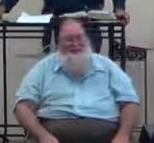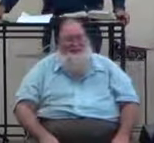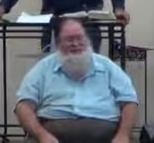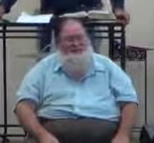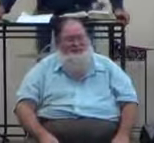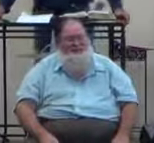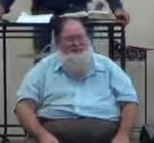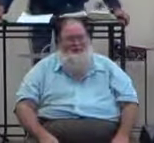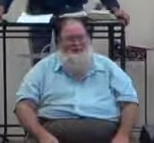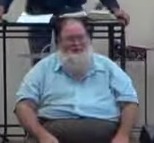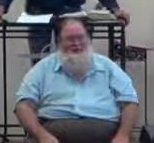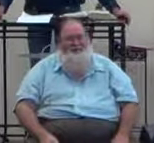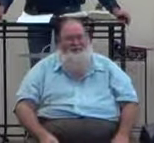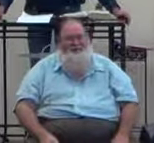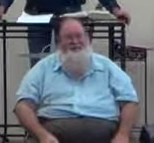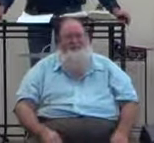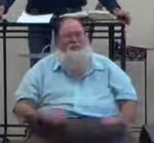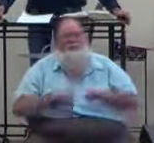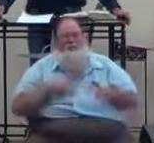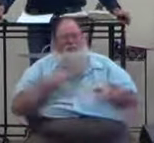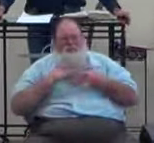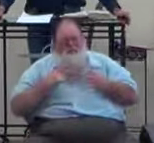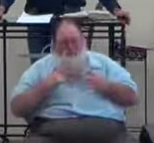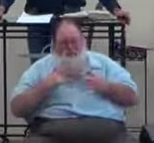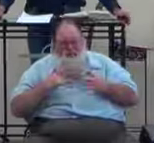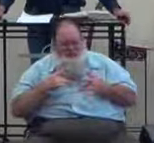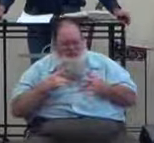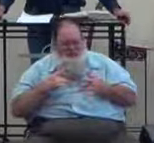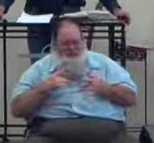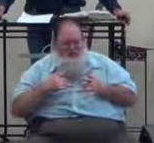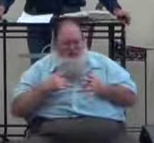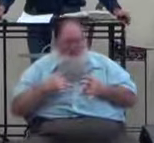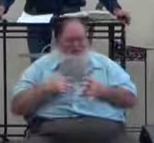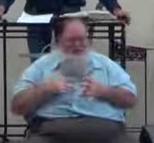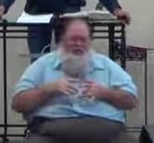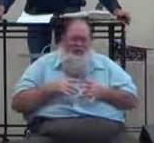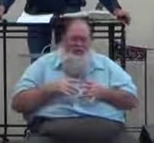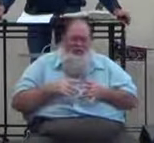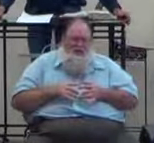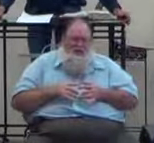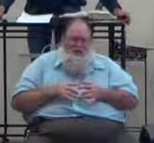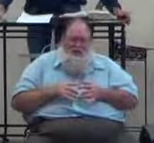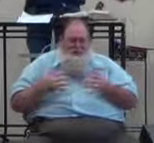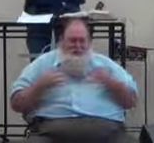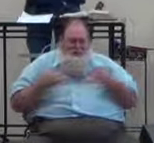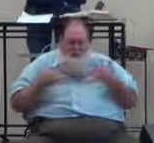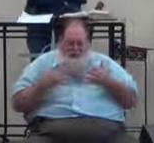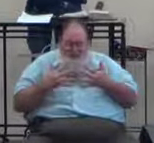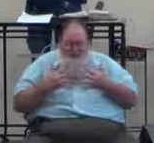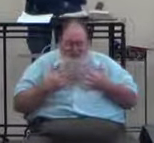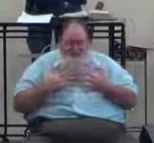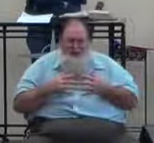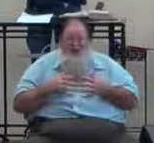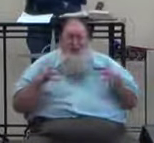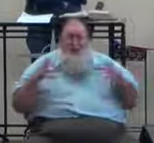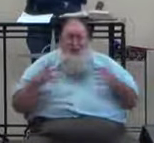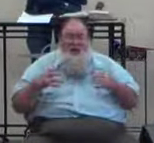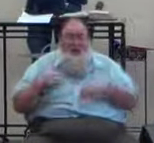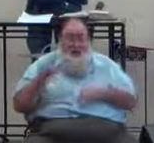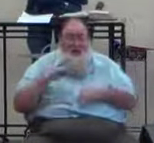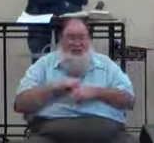The tension's high around Jerusalem, and every one of the believers scattered. And it's for the purpose of getting the word